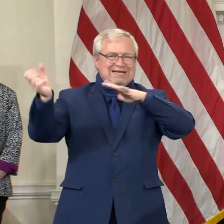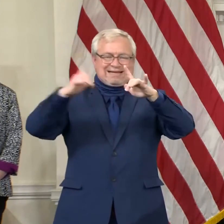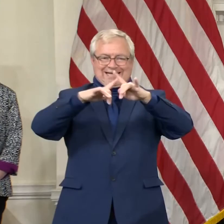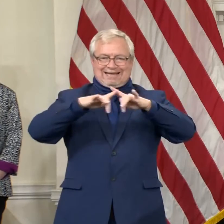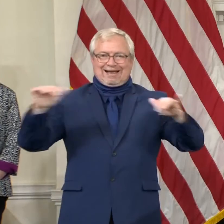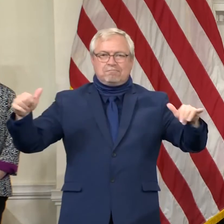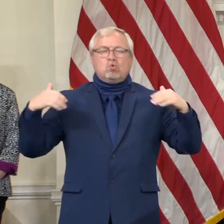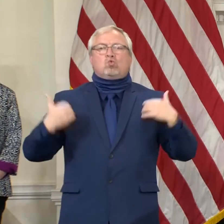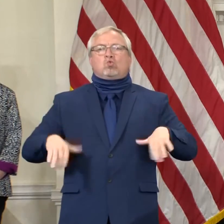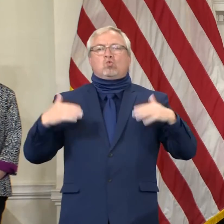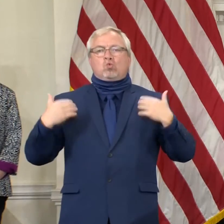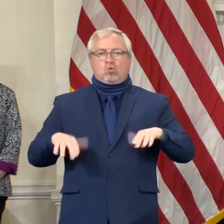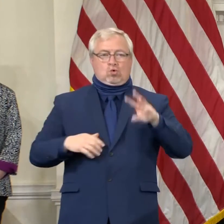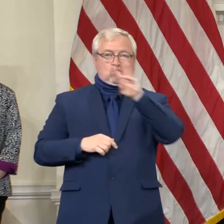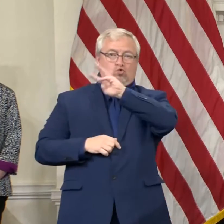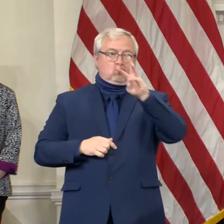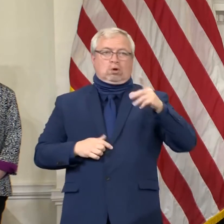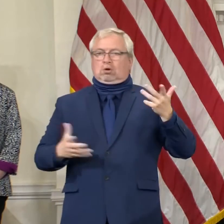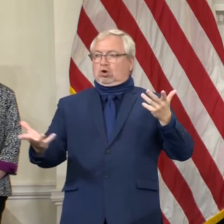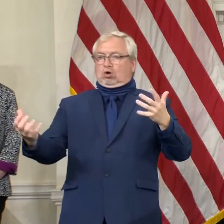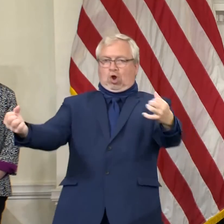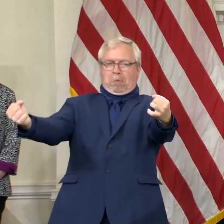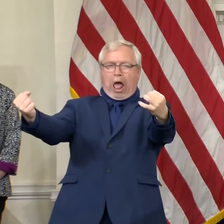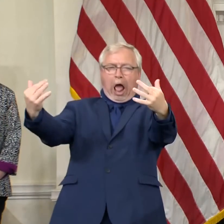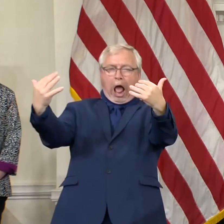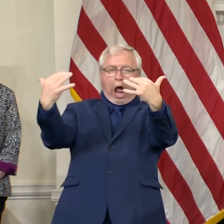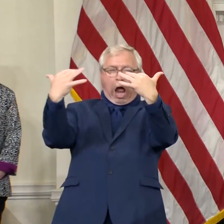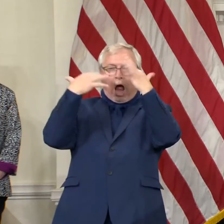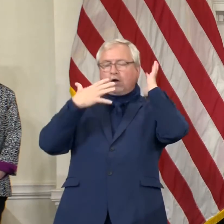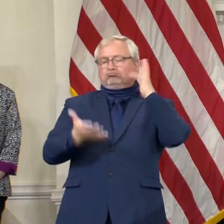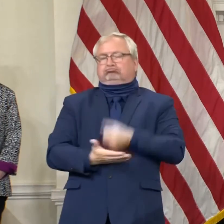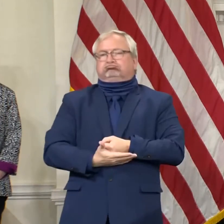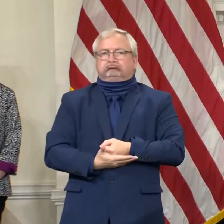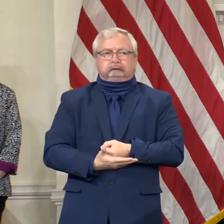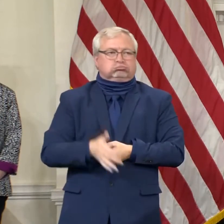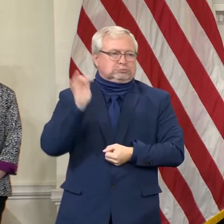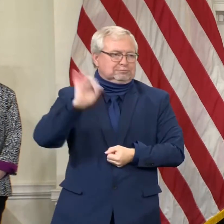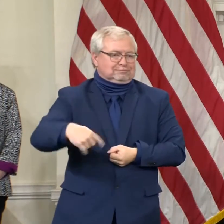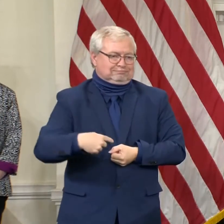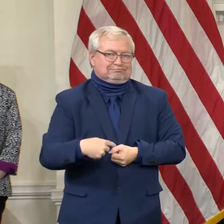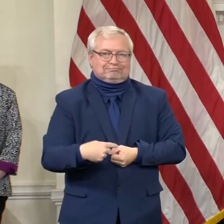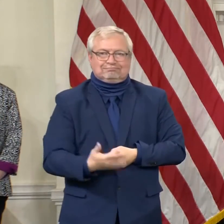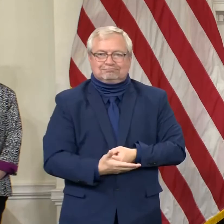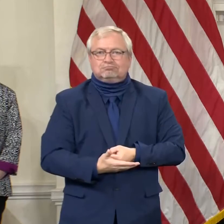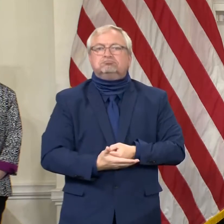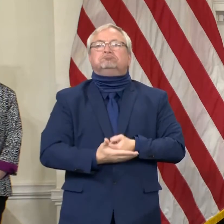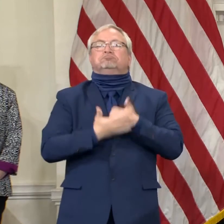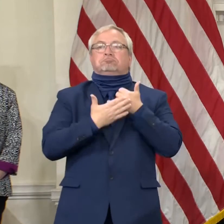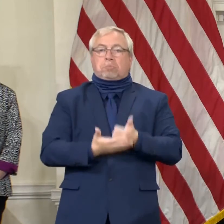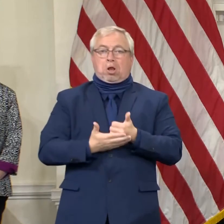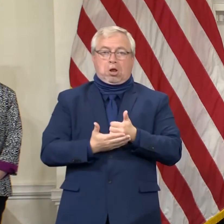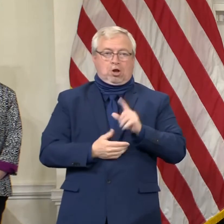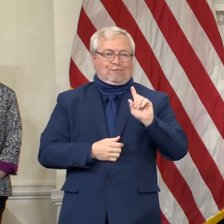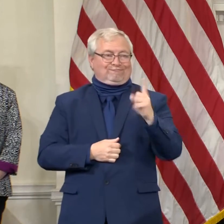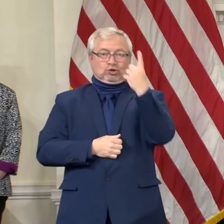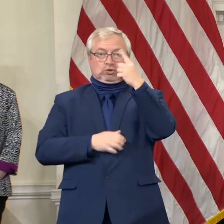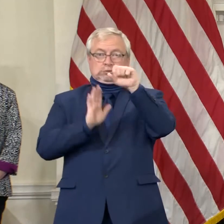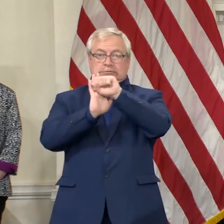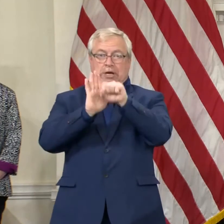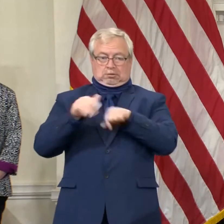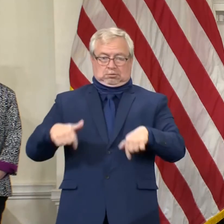of handling it. And we were one of the first states in America to develop a site. It wasn't fast enough to handle that at